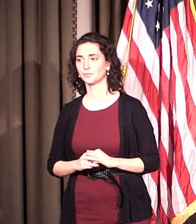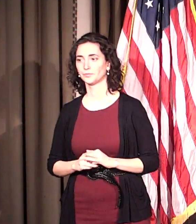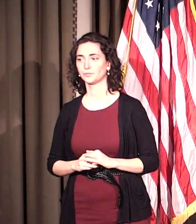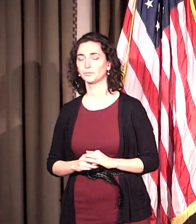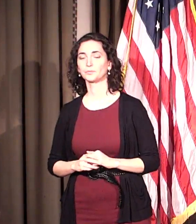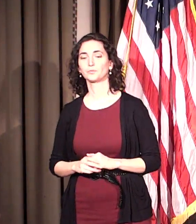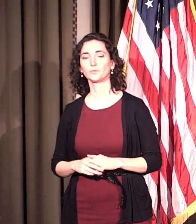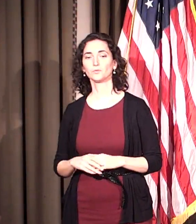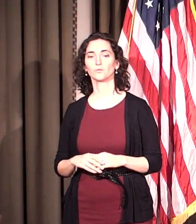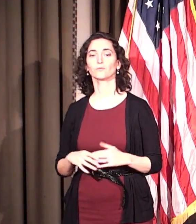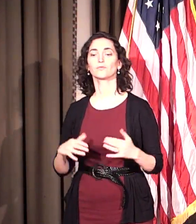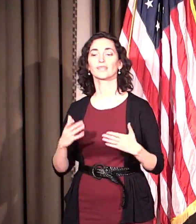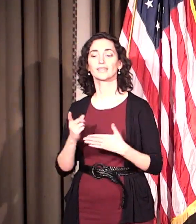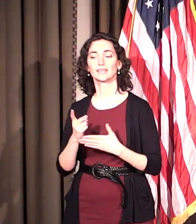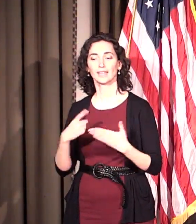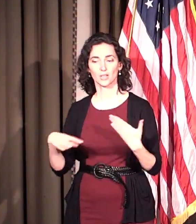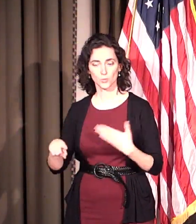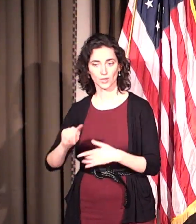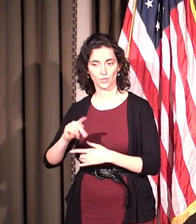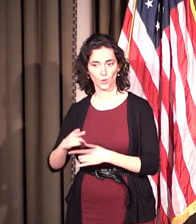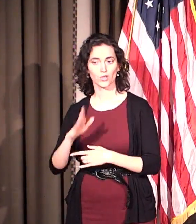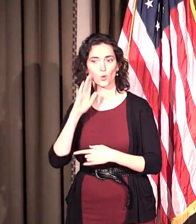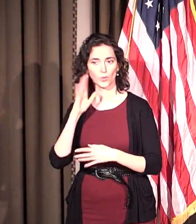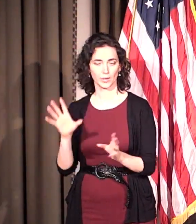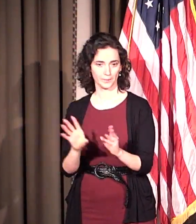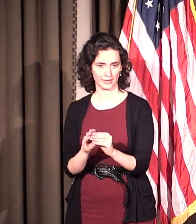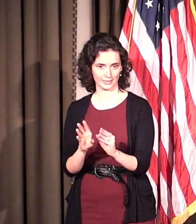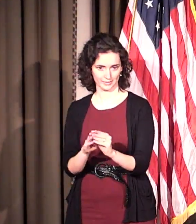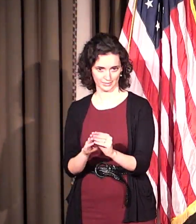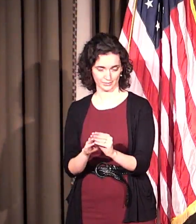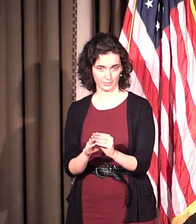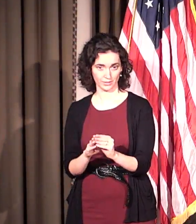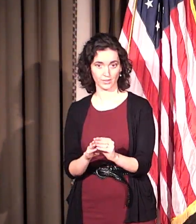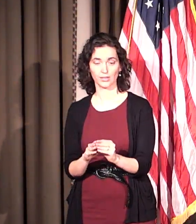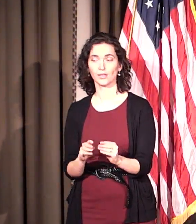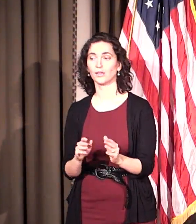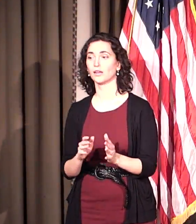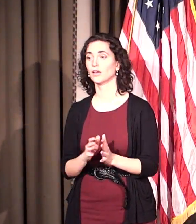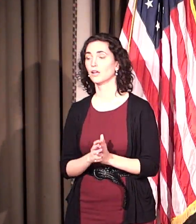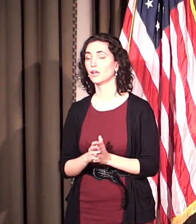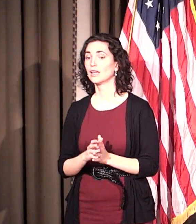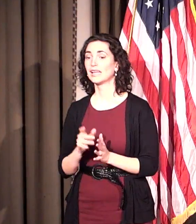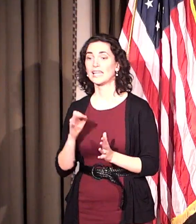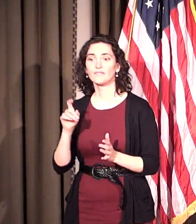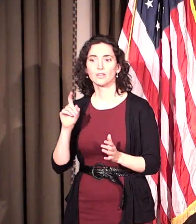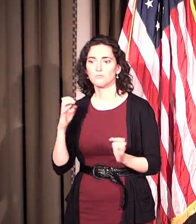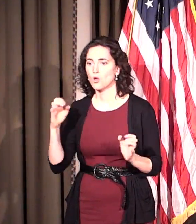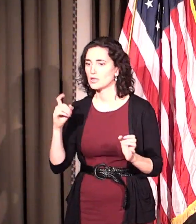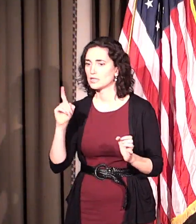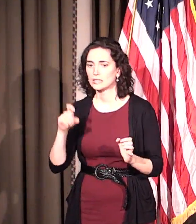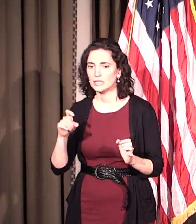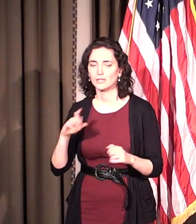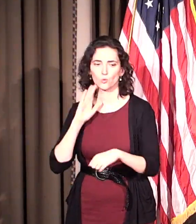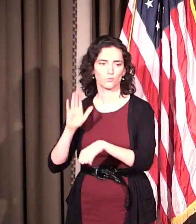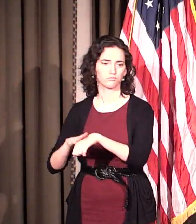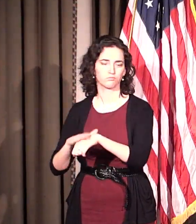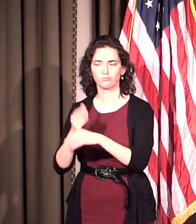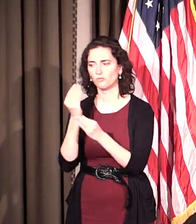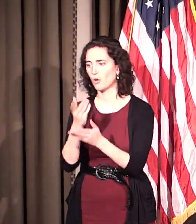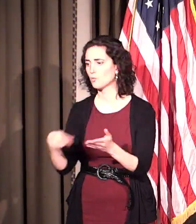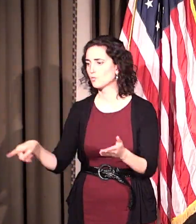have our media briefing next week on Thursday. If we need to get with you all sooner than that for some reason, we will let you